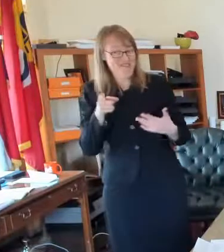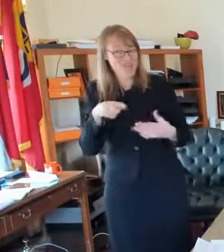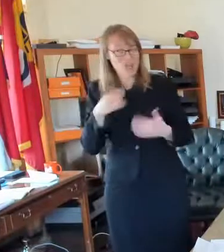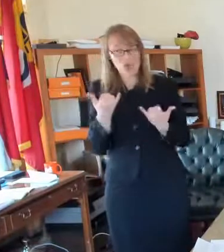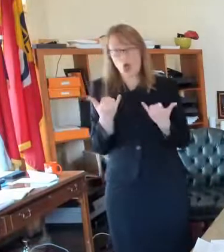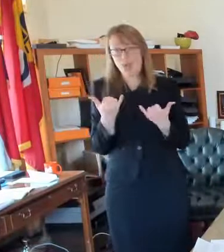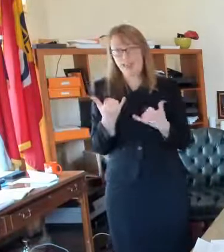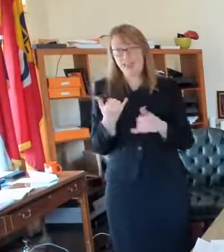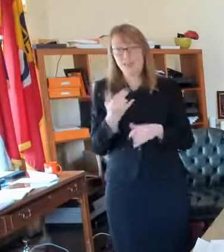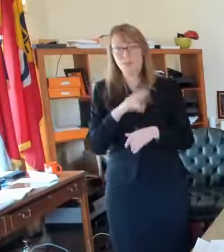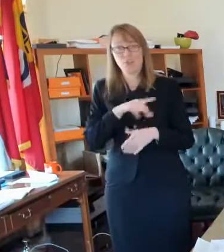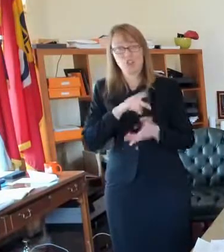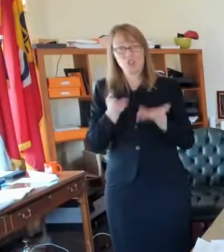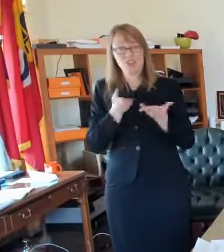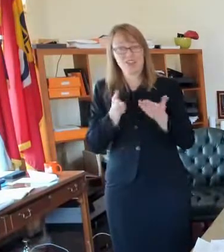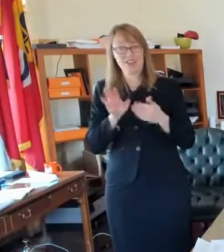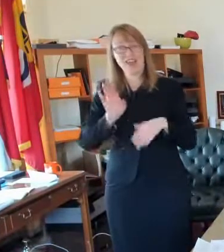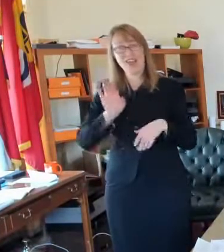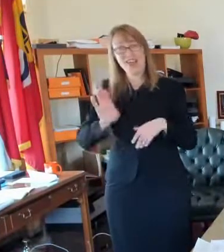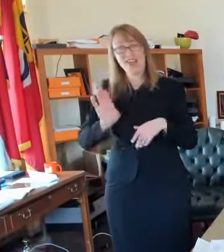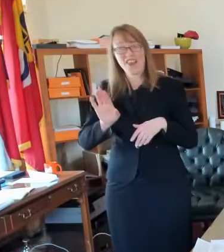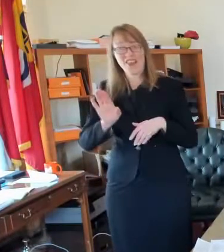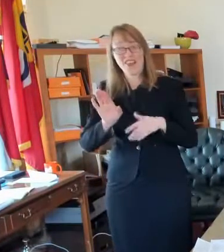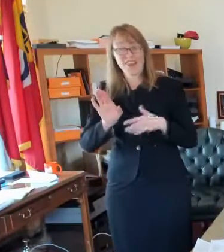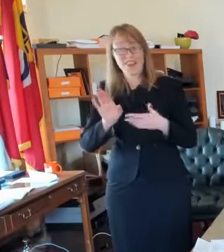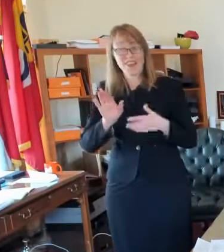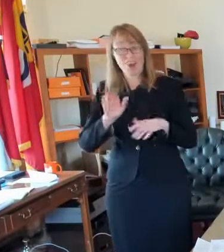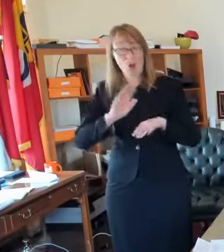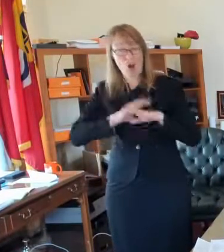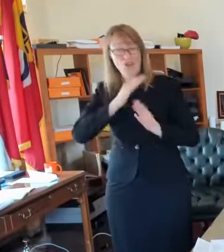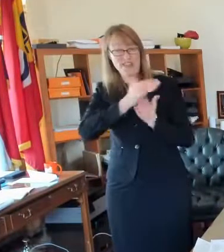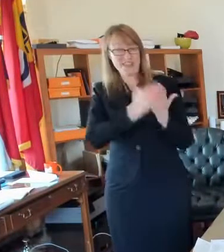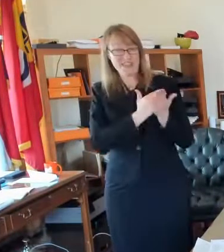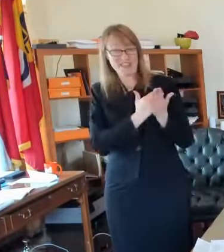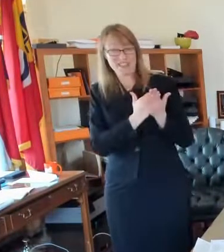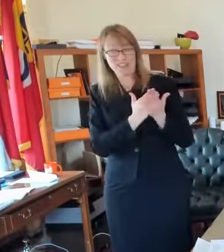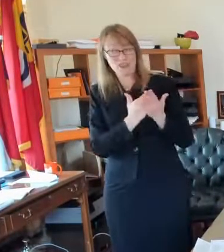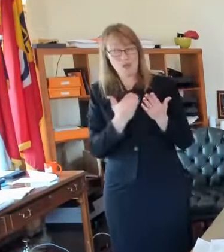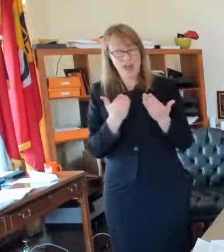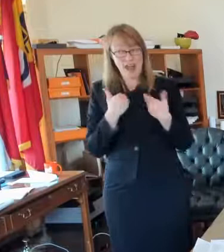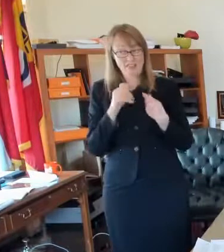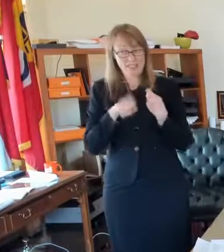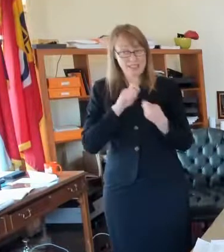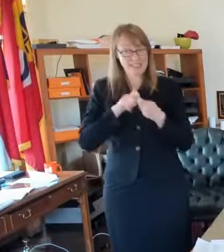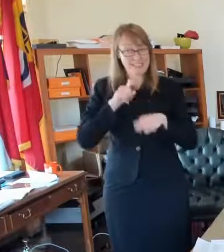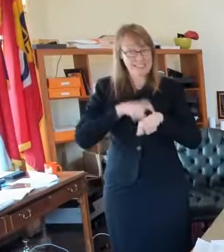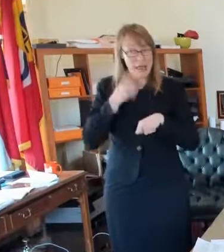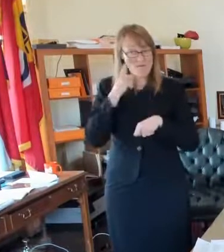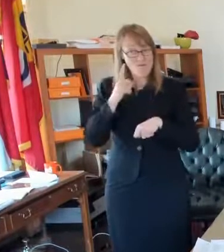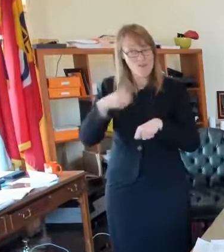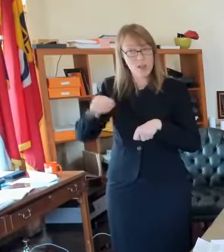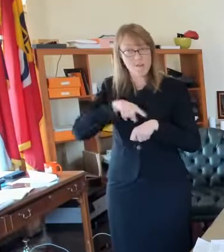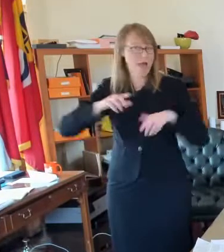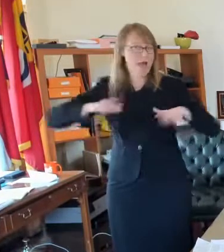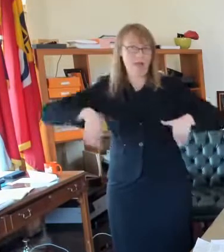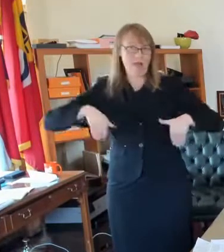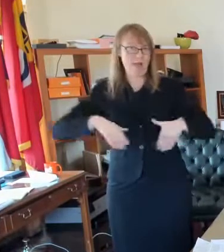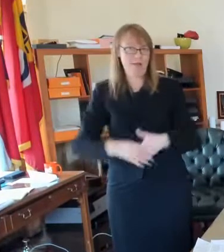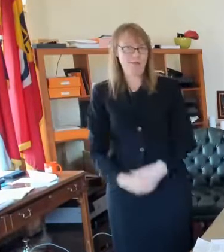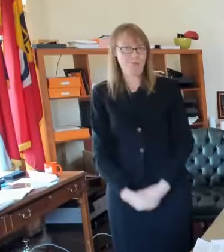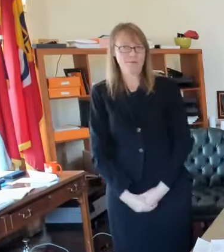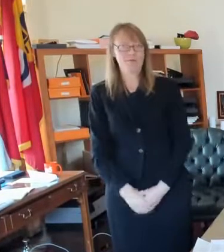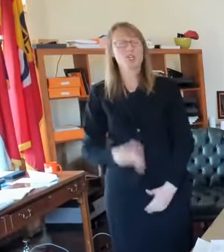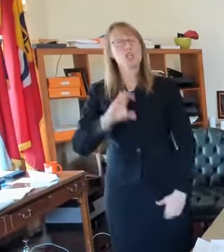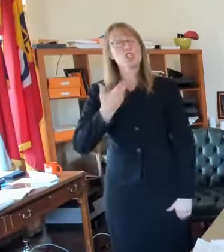this point. We just posted the phases, by the way. Okay, thanks. And Chad has a question. I think he's a business owner about the